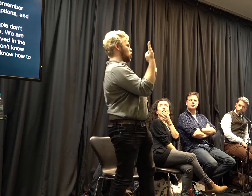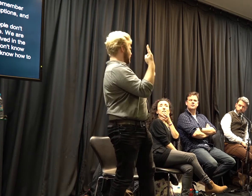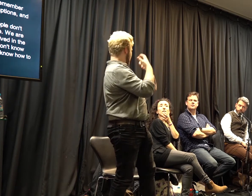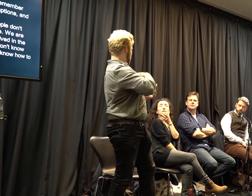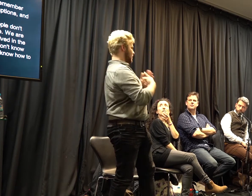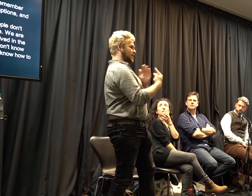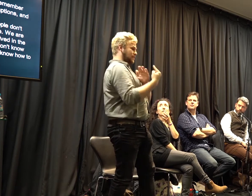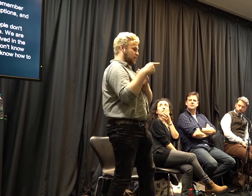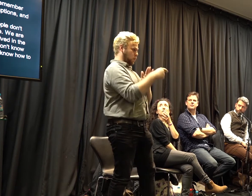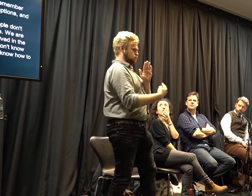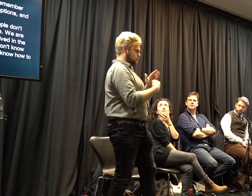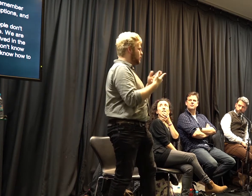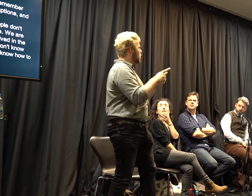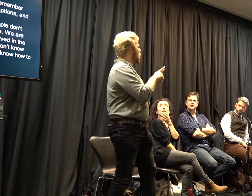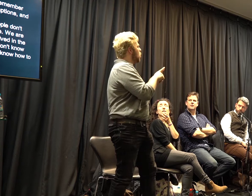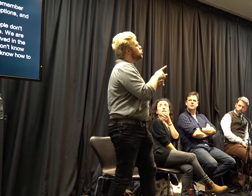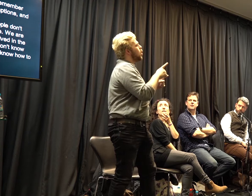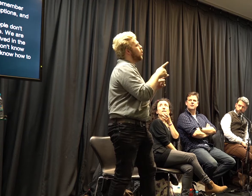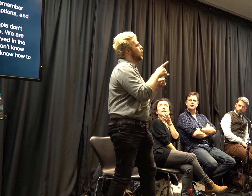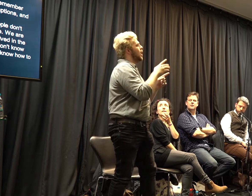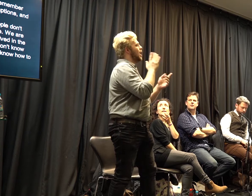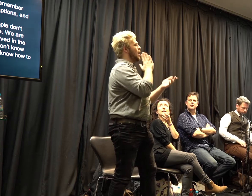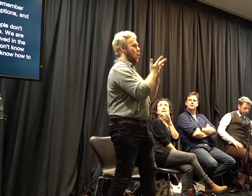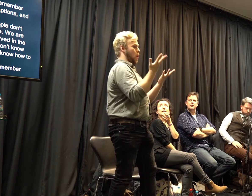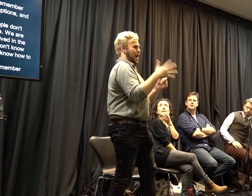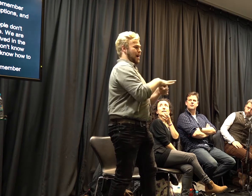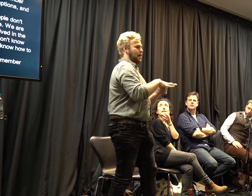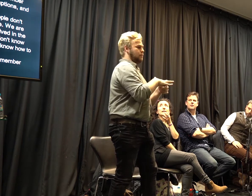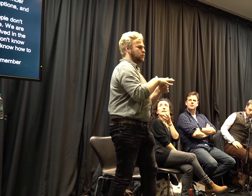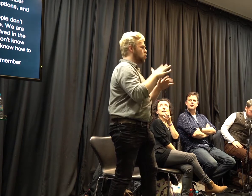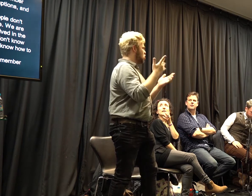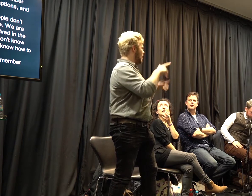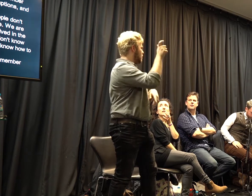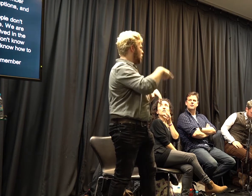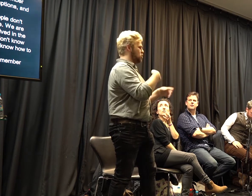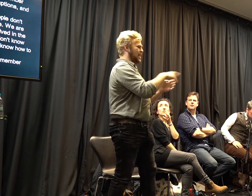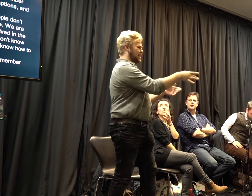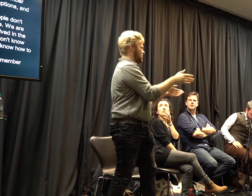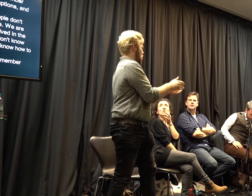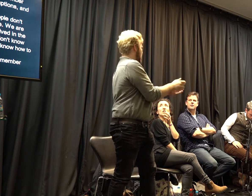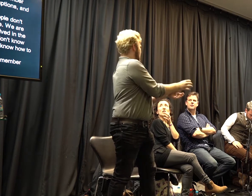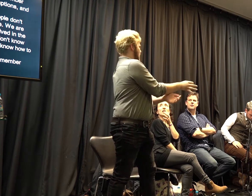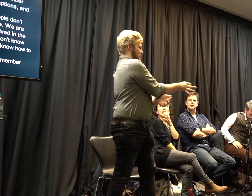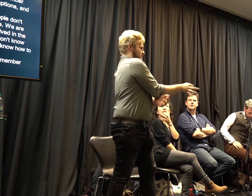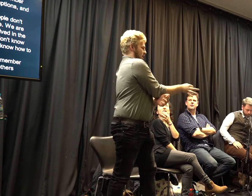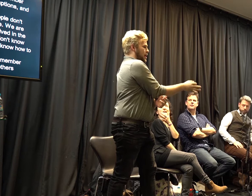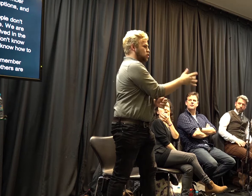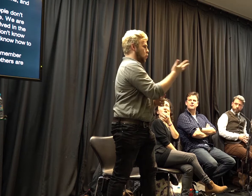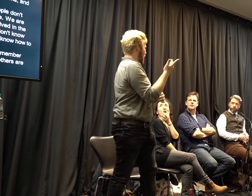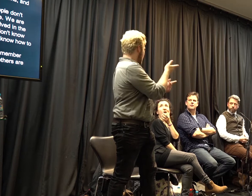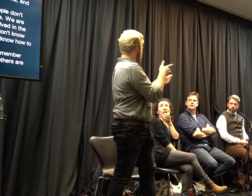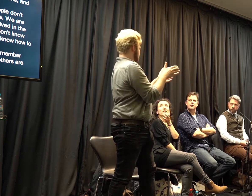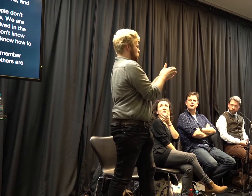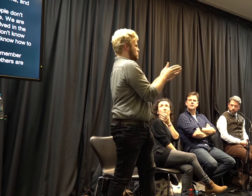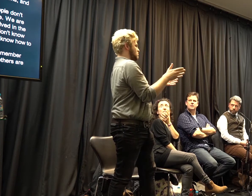it's important to remember some people are assertive individuals and others are not, but it's also about where people are based.